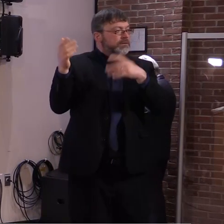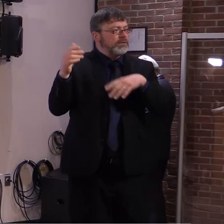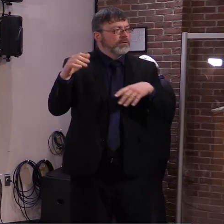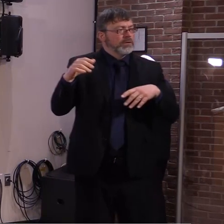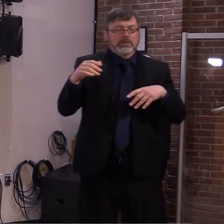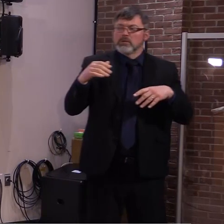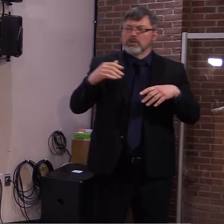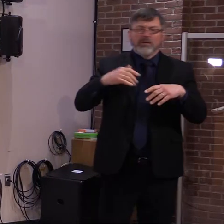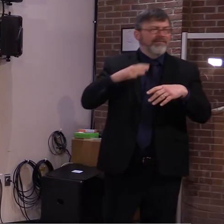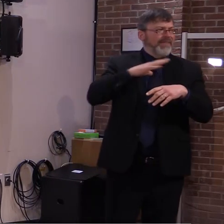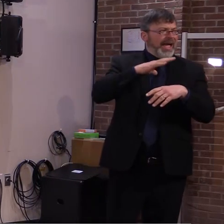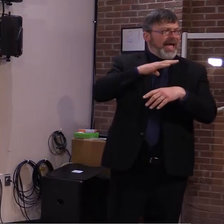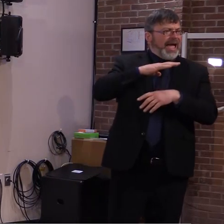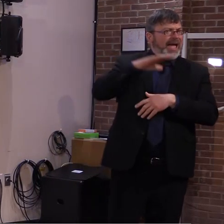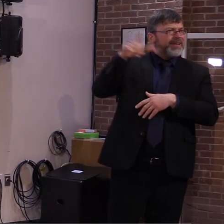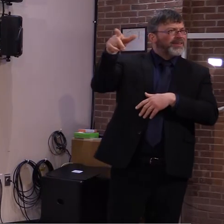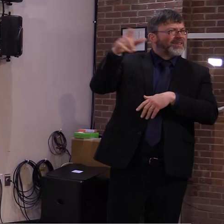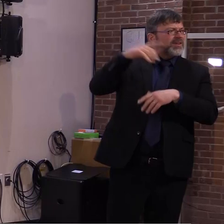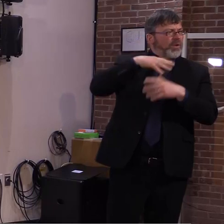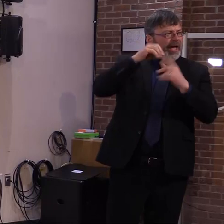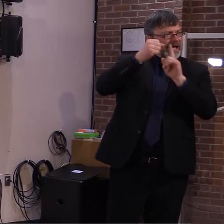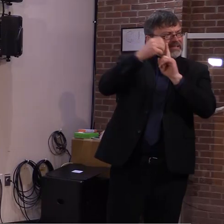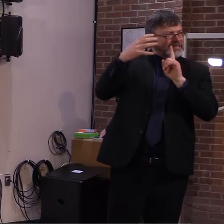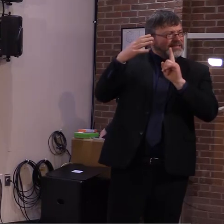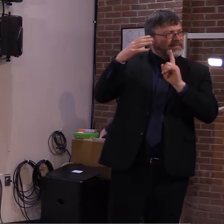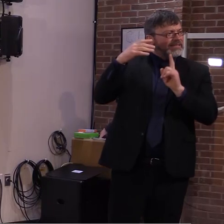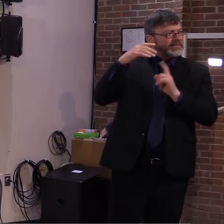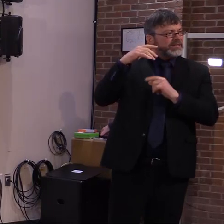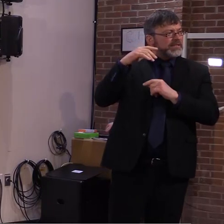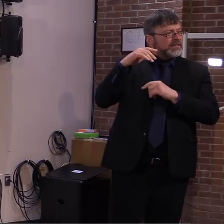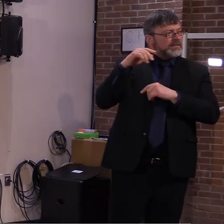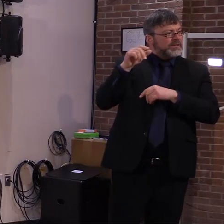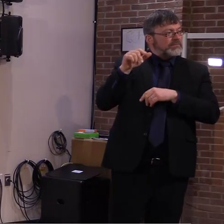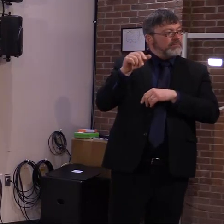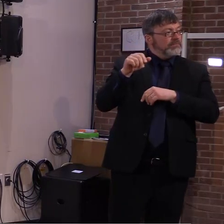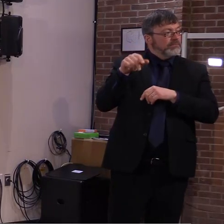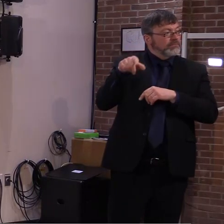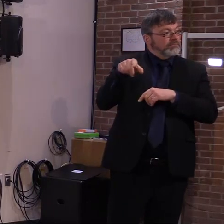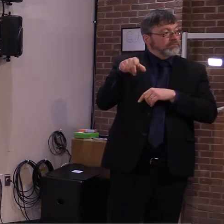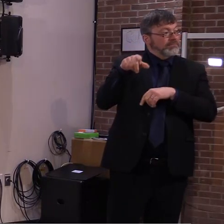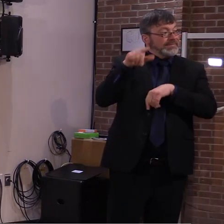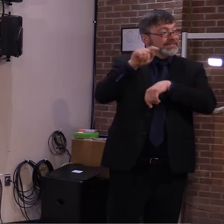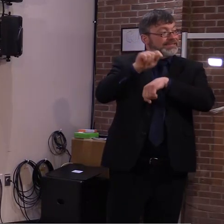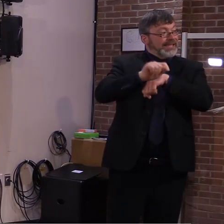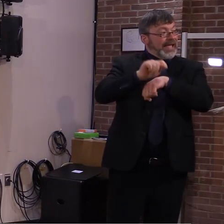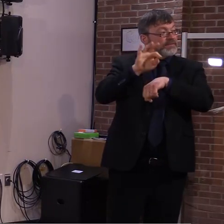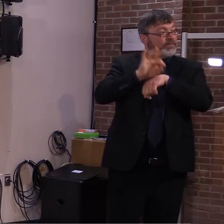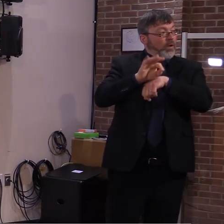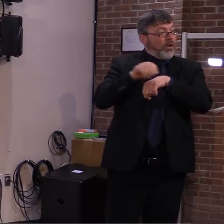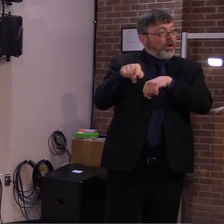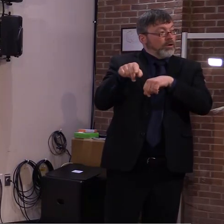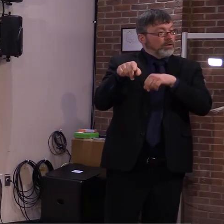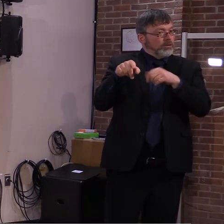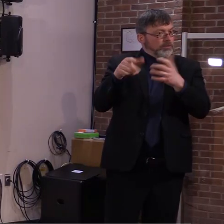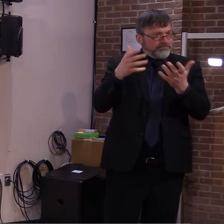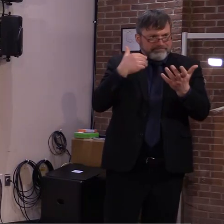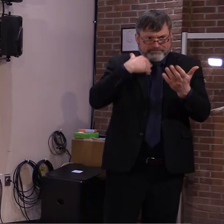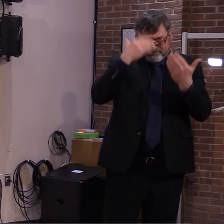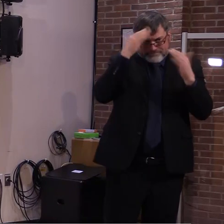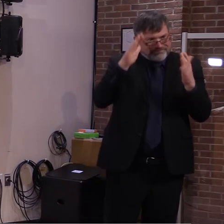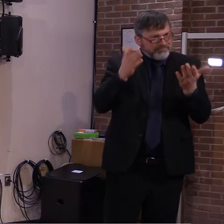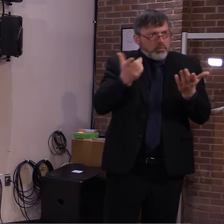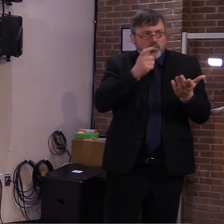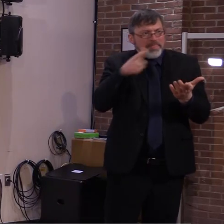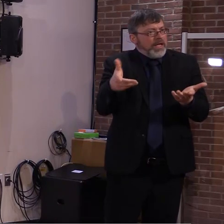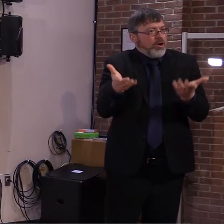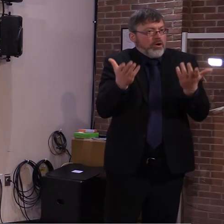And then a quick question for Secretary Smith. So 40-plus opening up on Monday. I don't have the numbers in front of me, but I would assume that